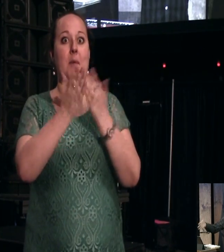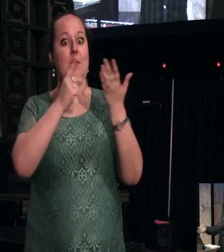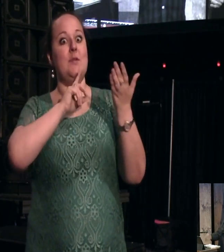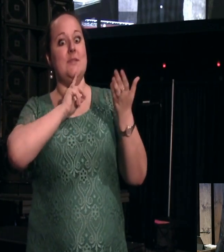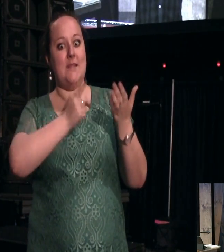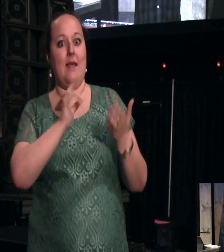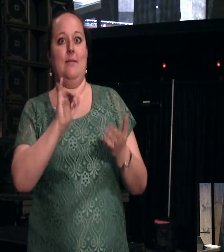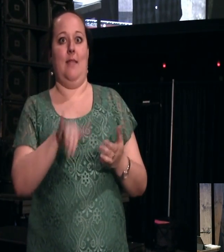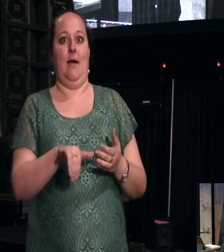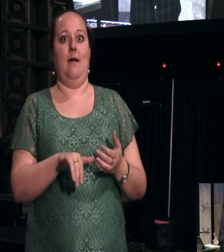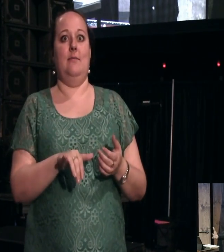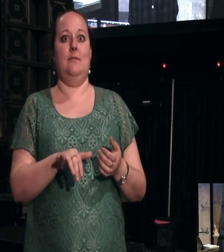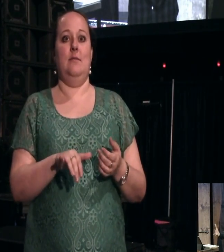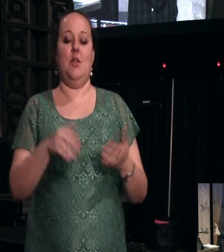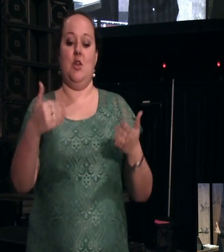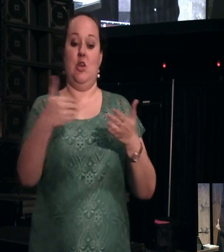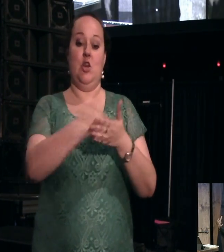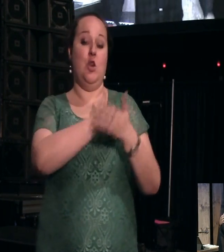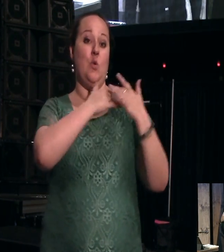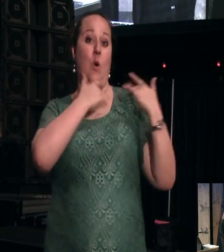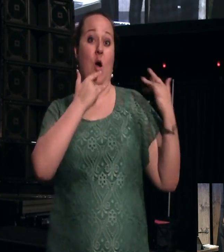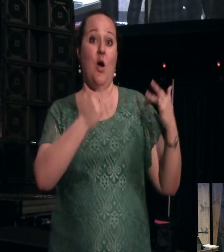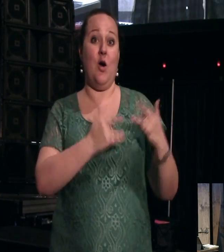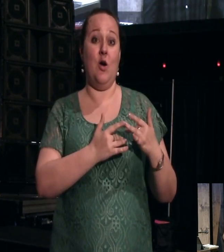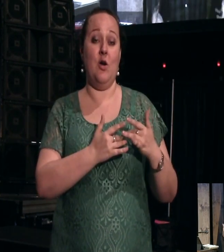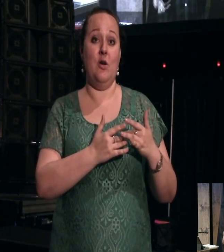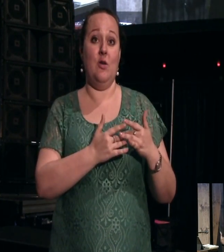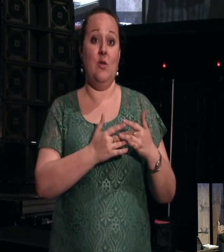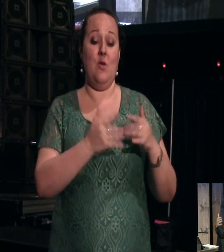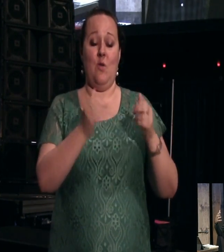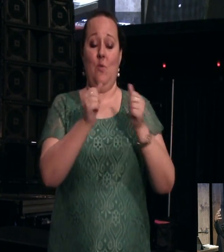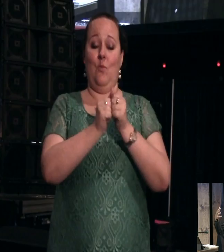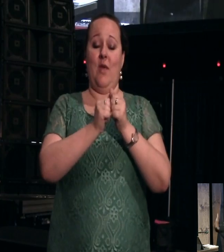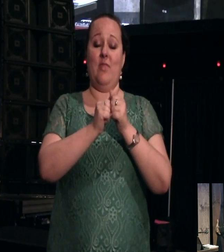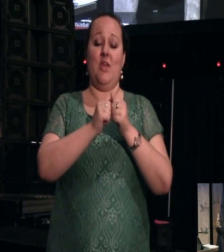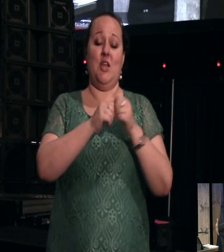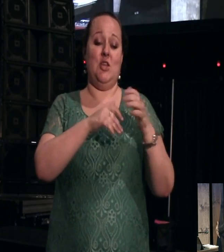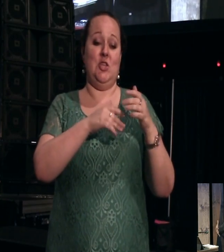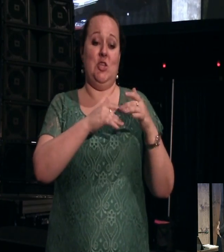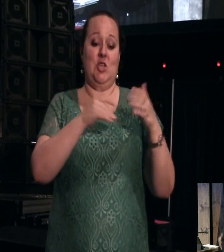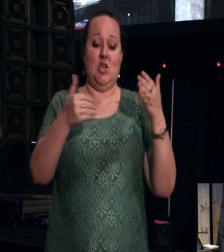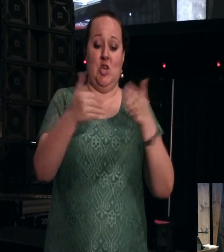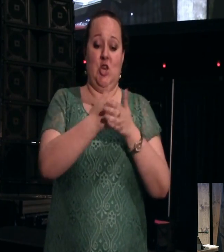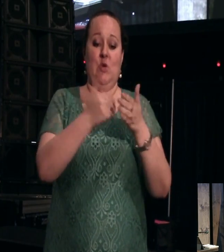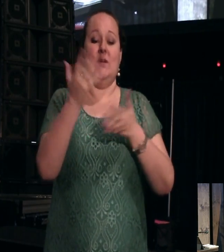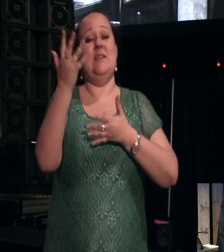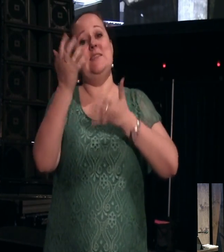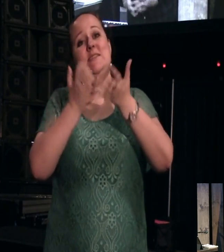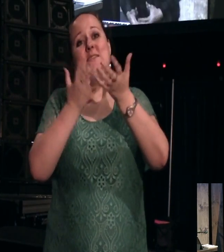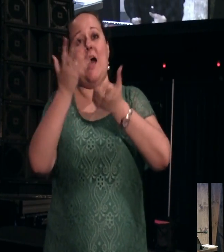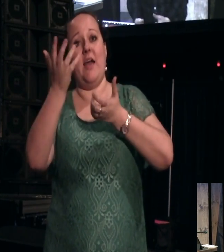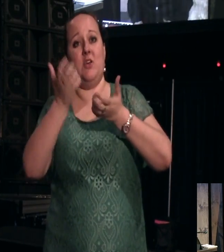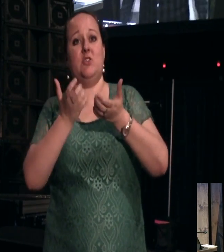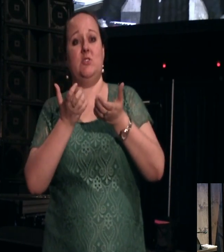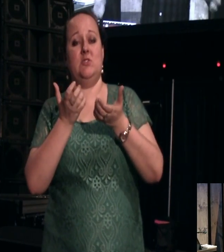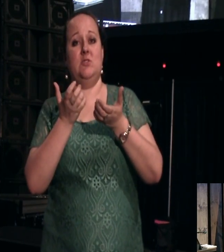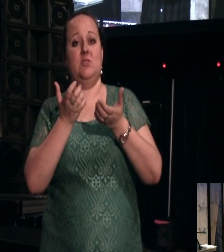new heart. That's what the Bible promises, that he will give you a new heart with